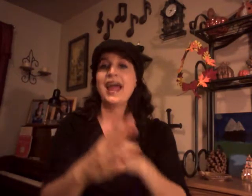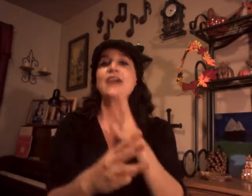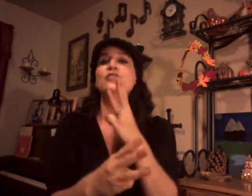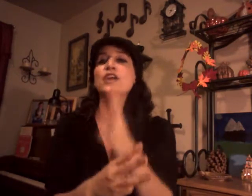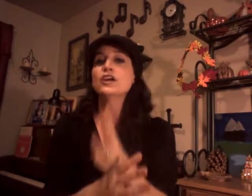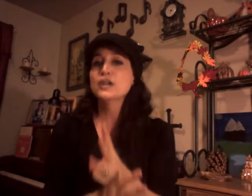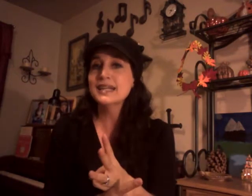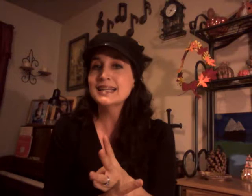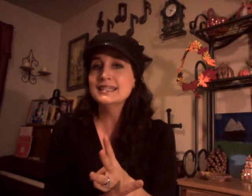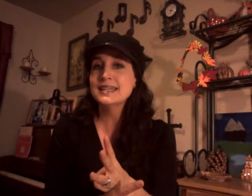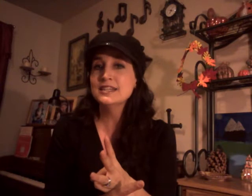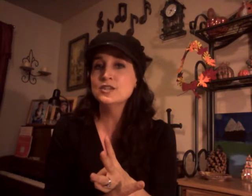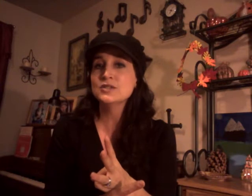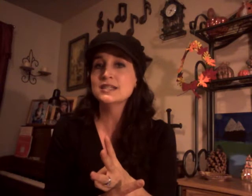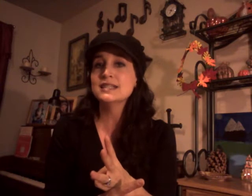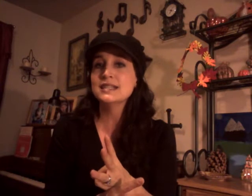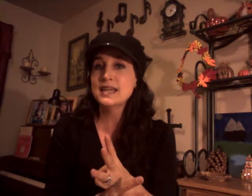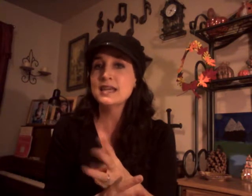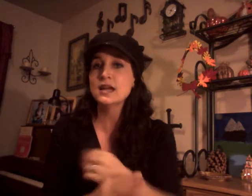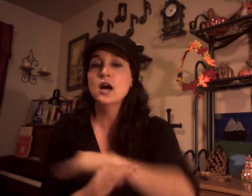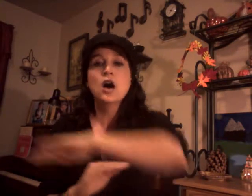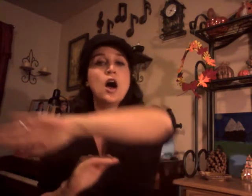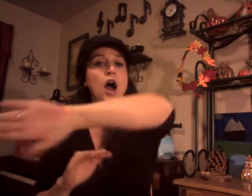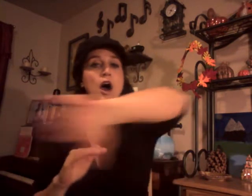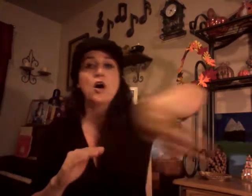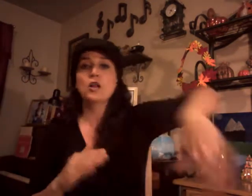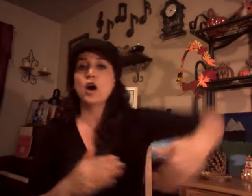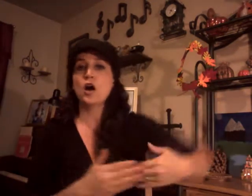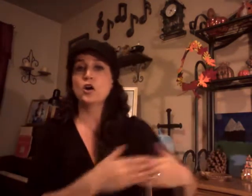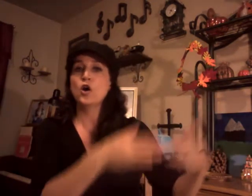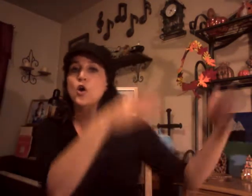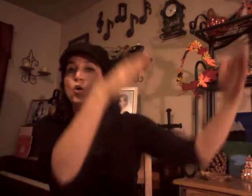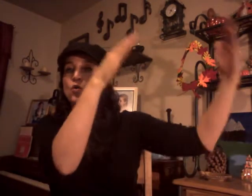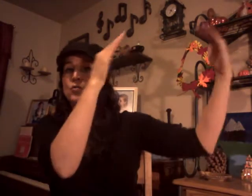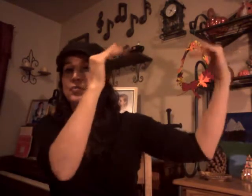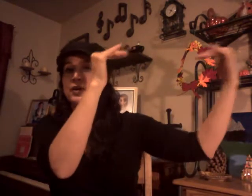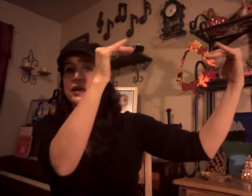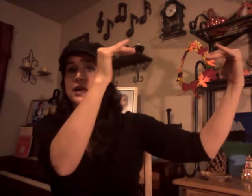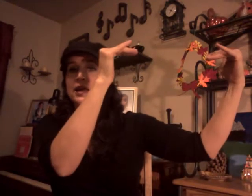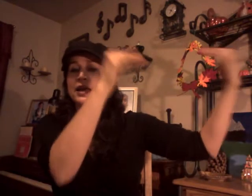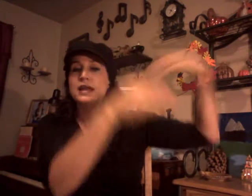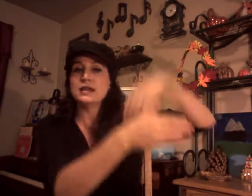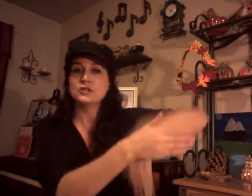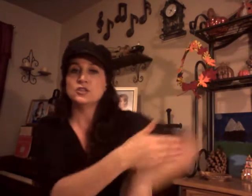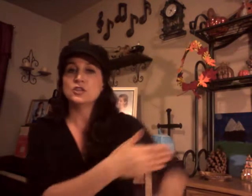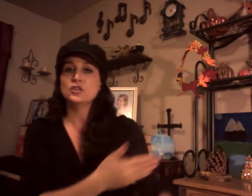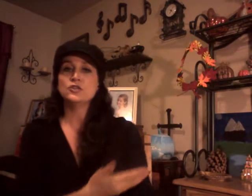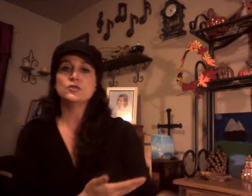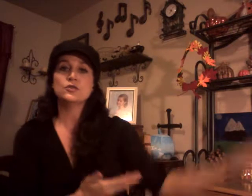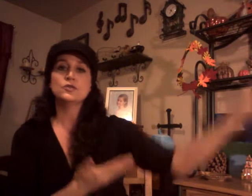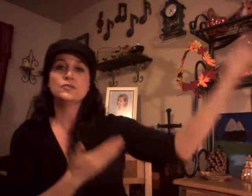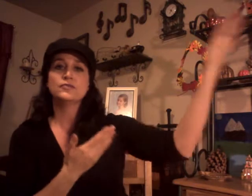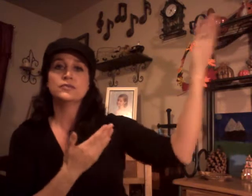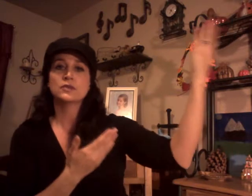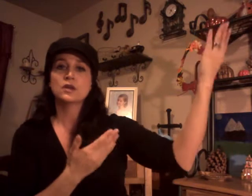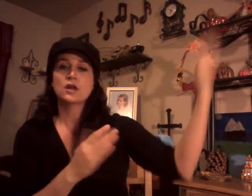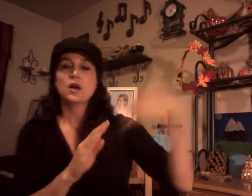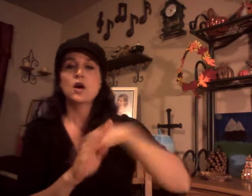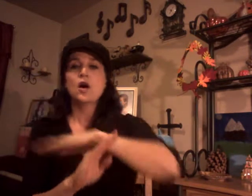And they're going to continue to sing, all our hope is in you.